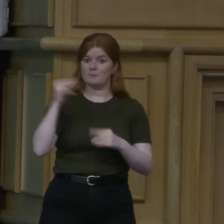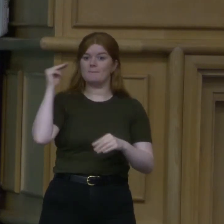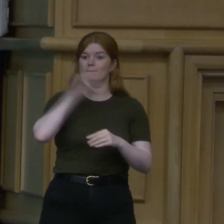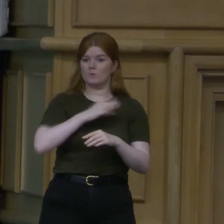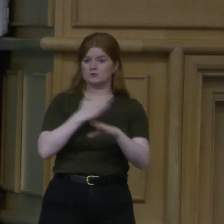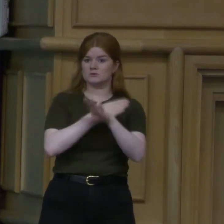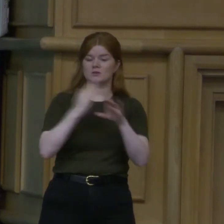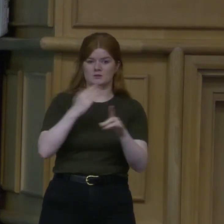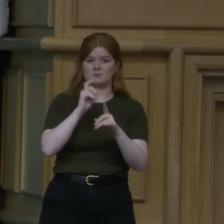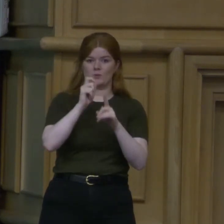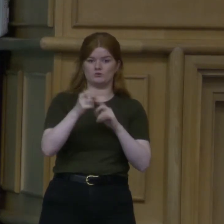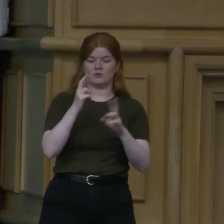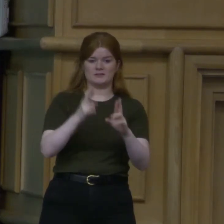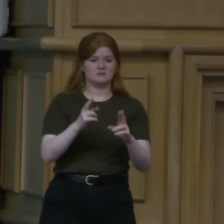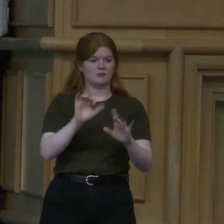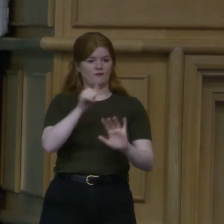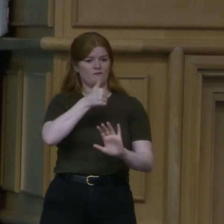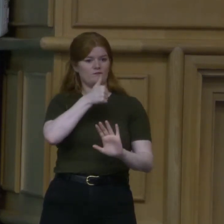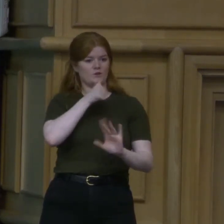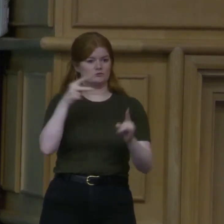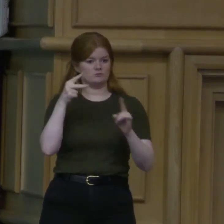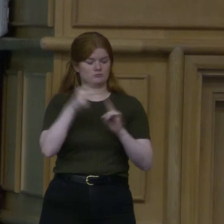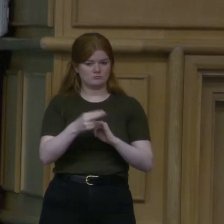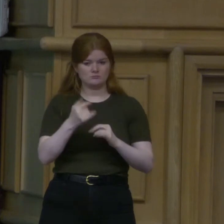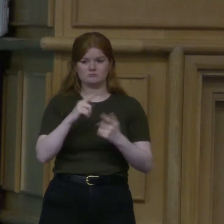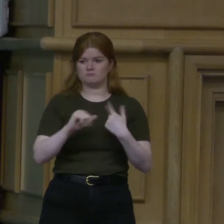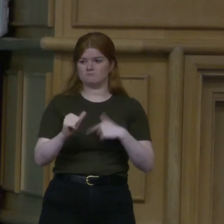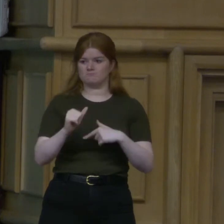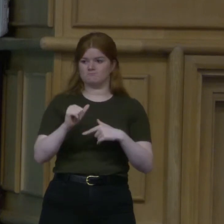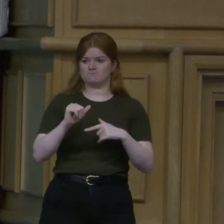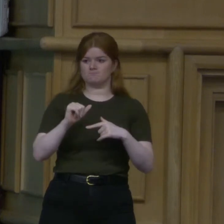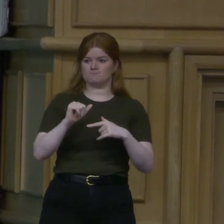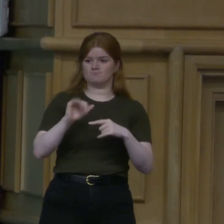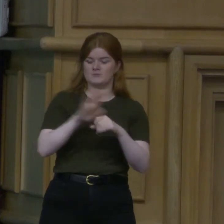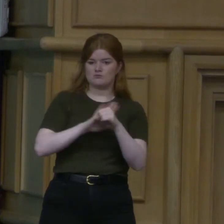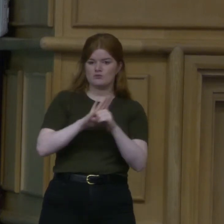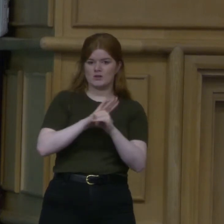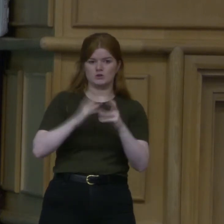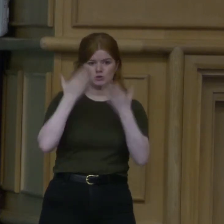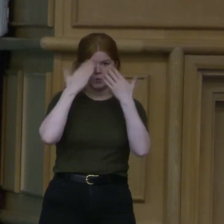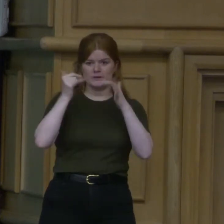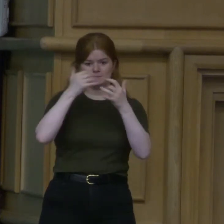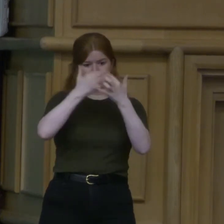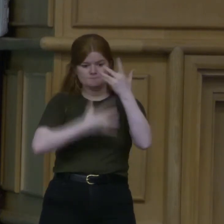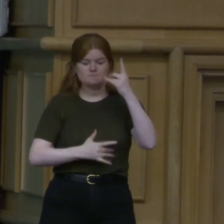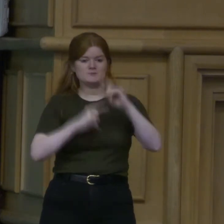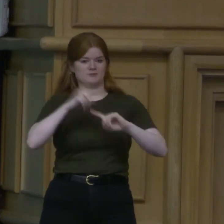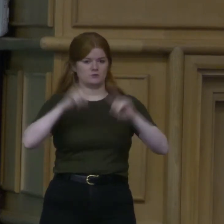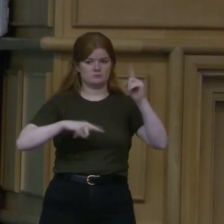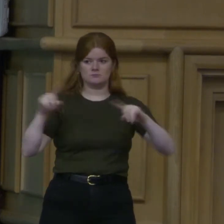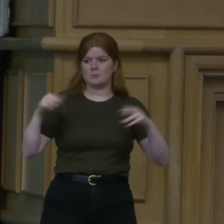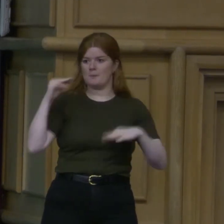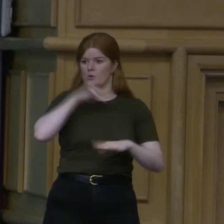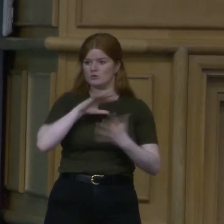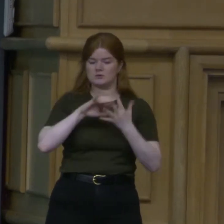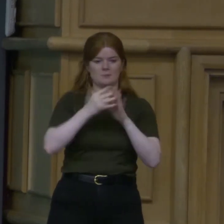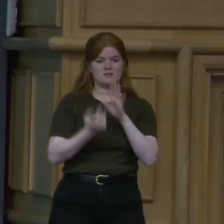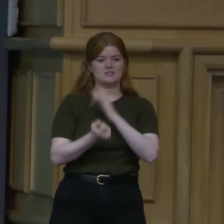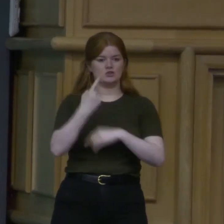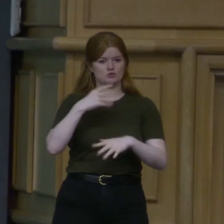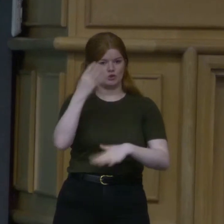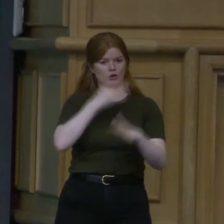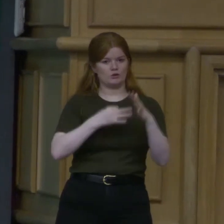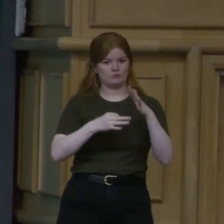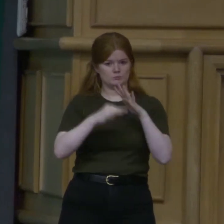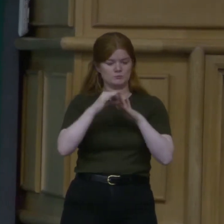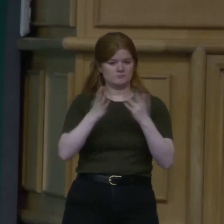significant starting point, a first cut, an initial airing of the wide range of important and complex issues that together